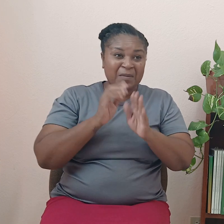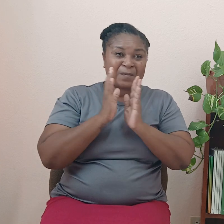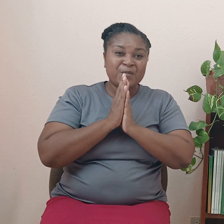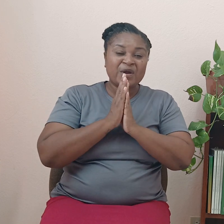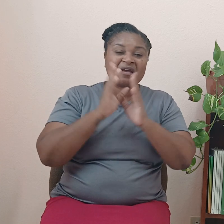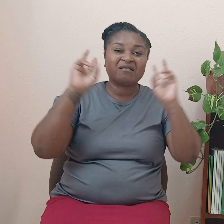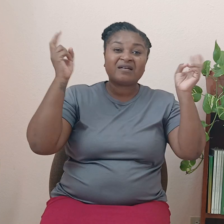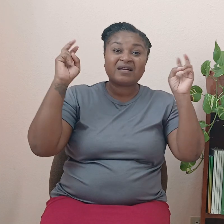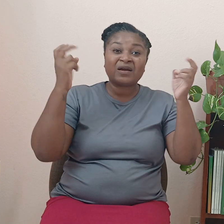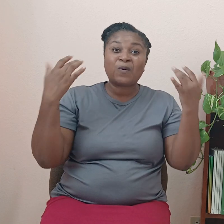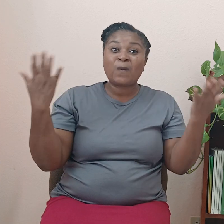down to sleep.